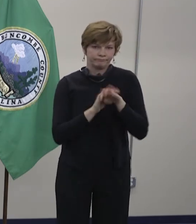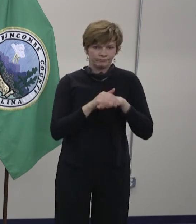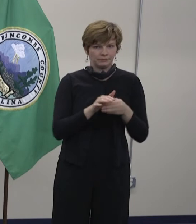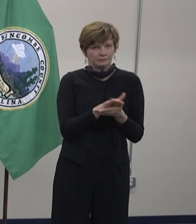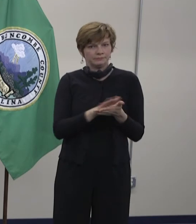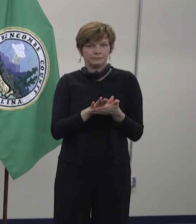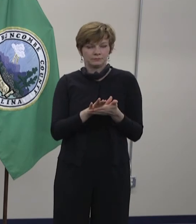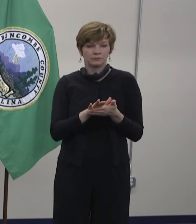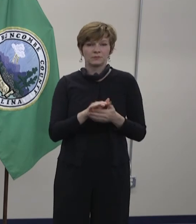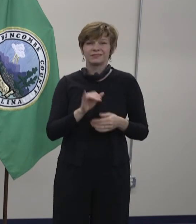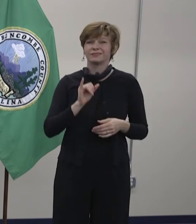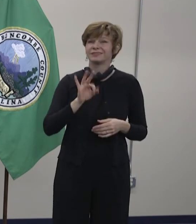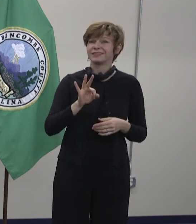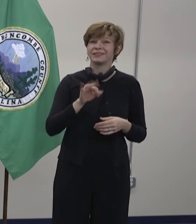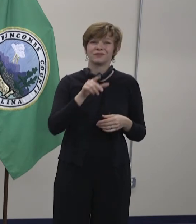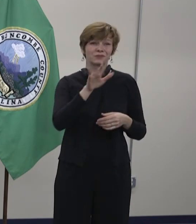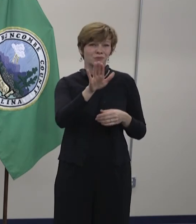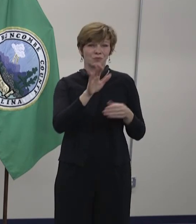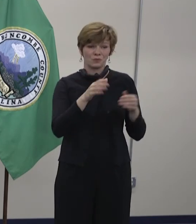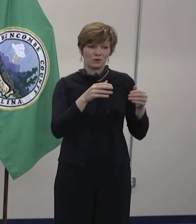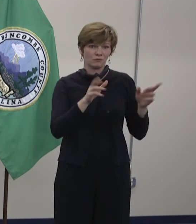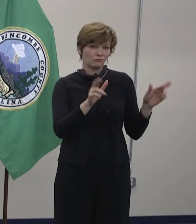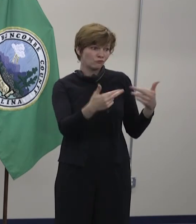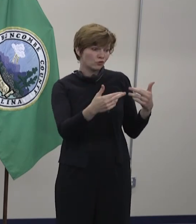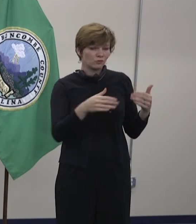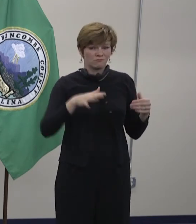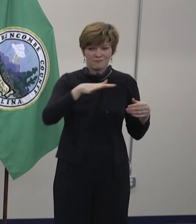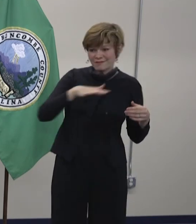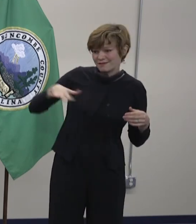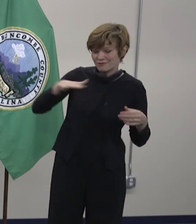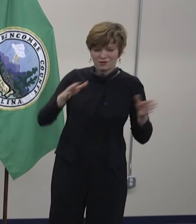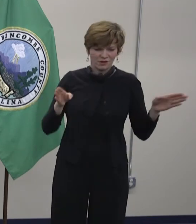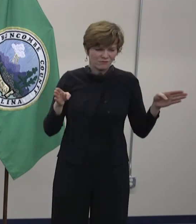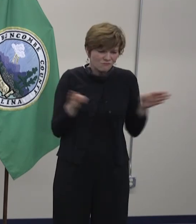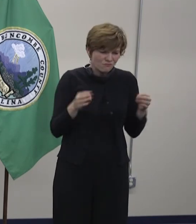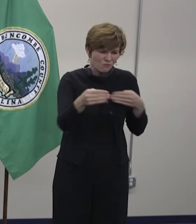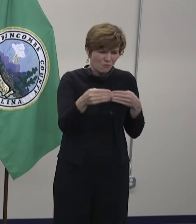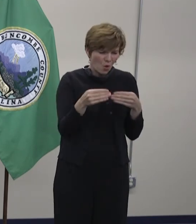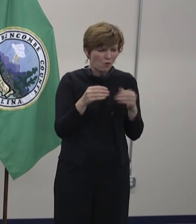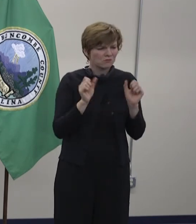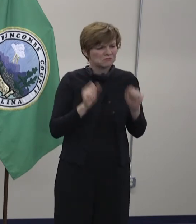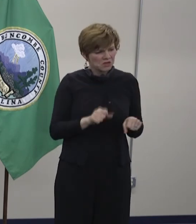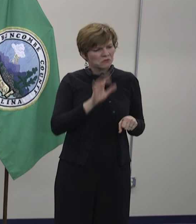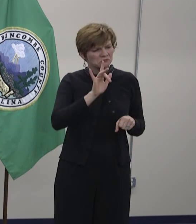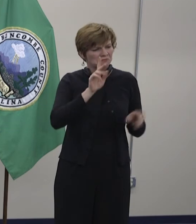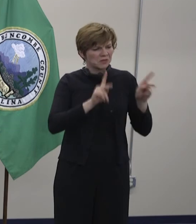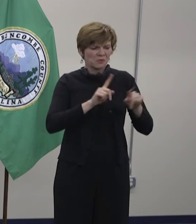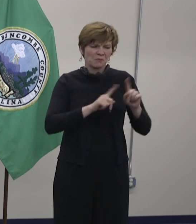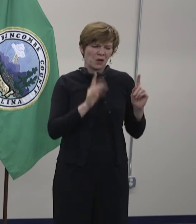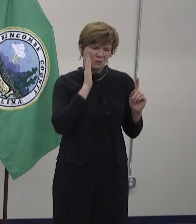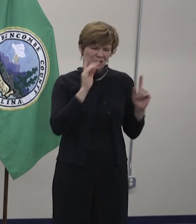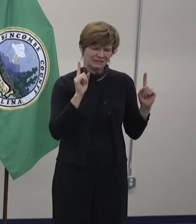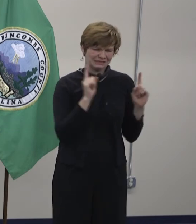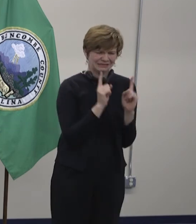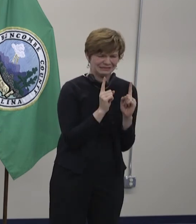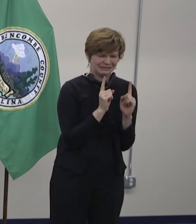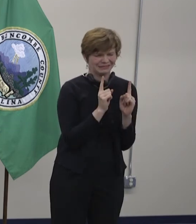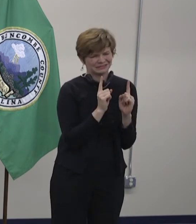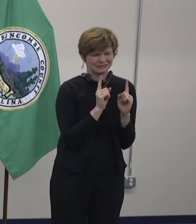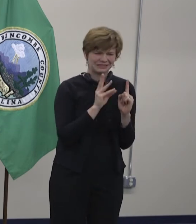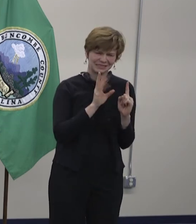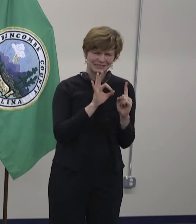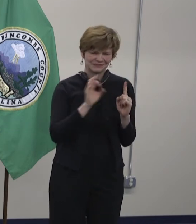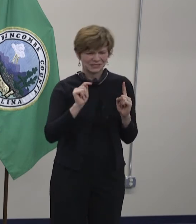not have the square footage and space available to give 25 people their 6-foot bubbles, you must reduce your